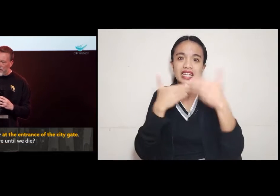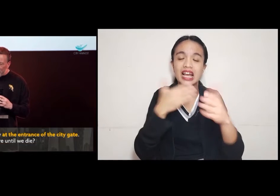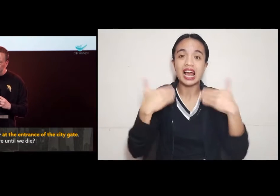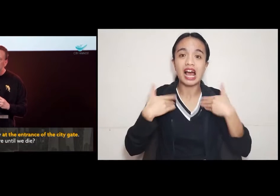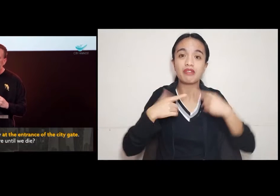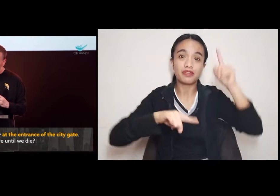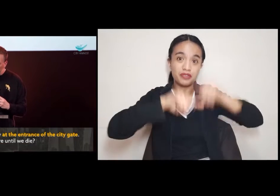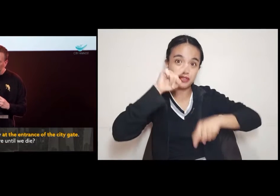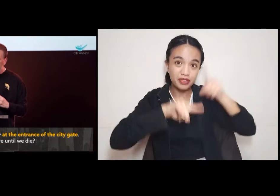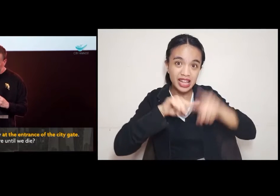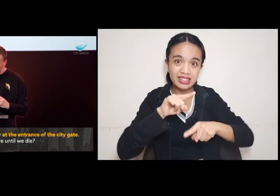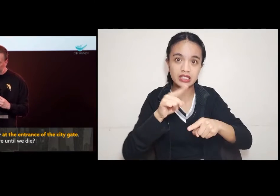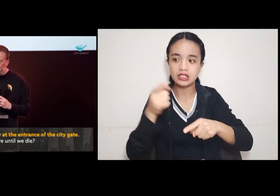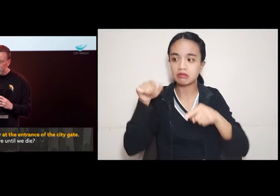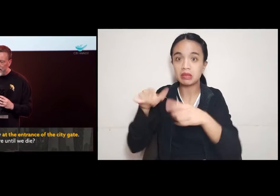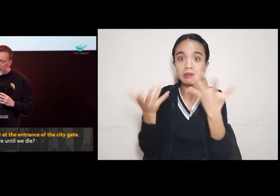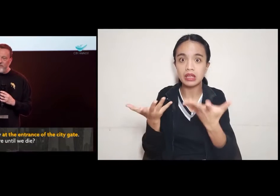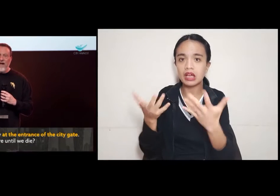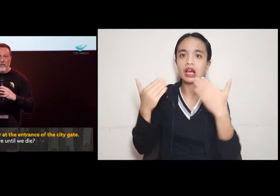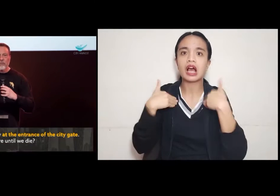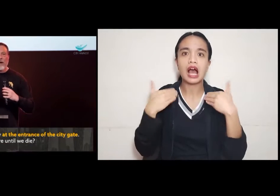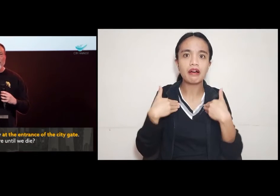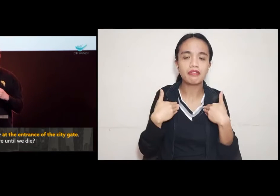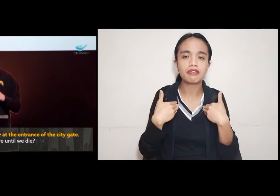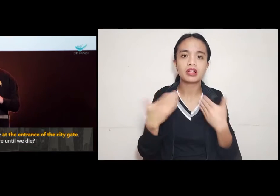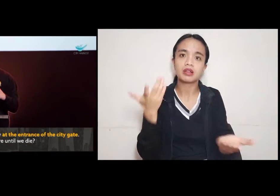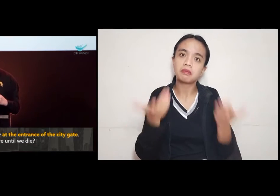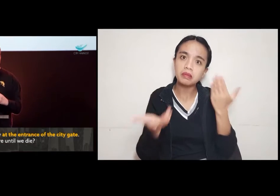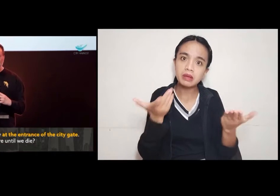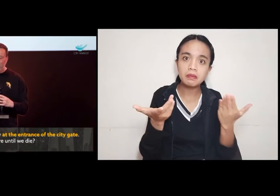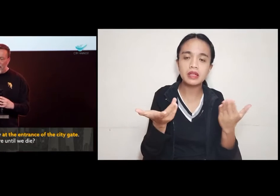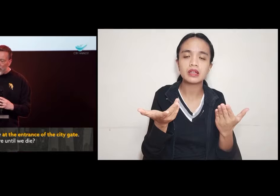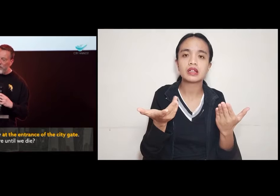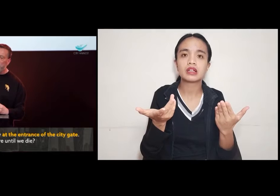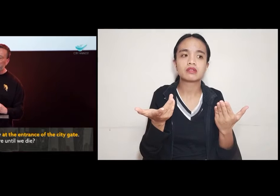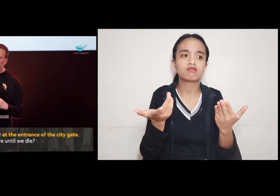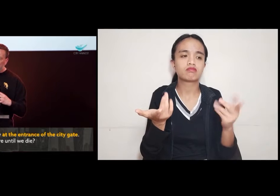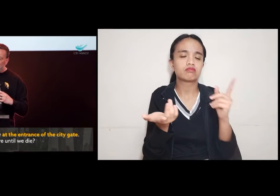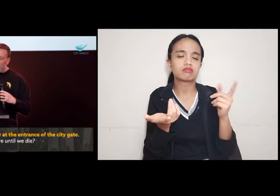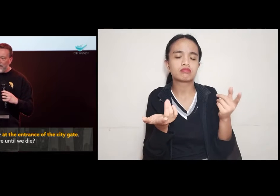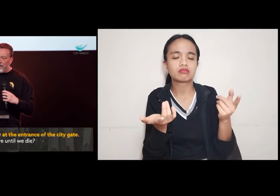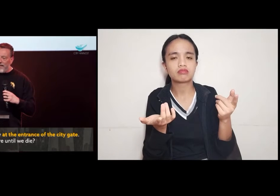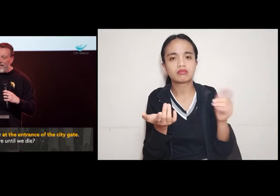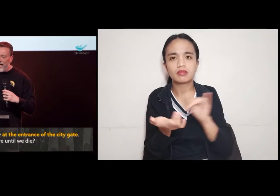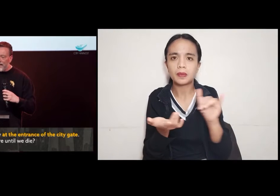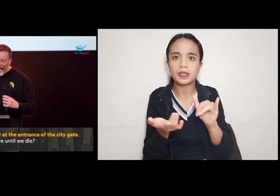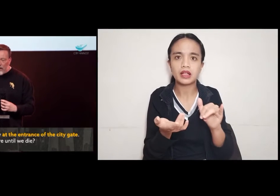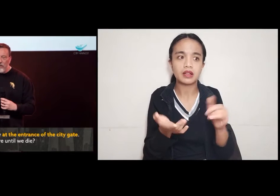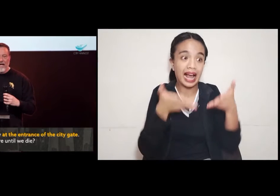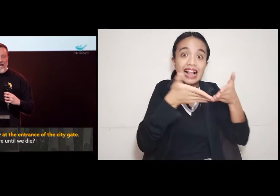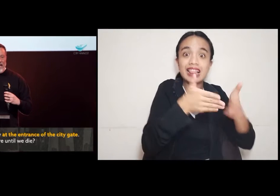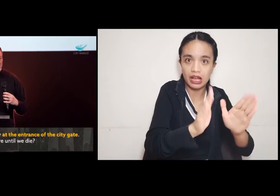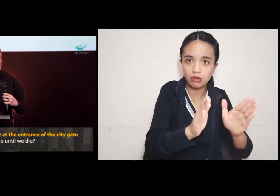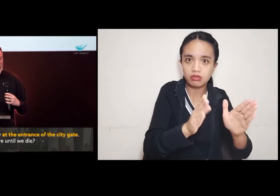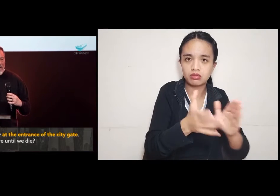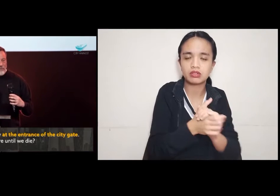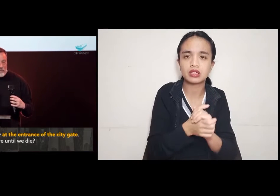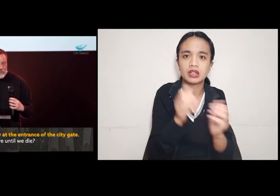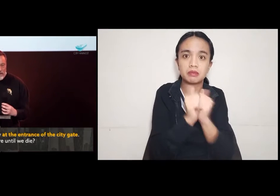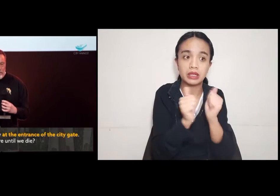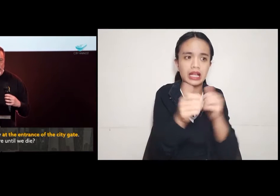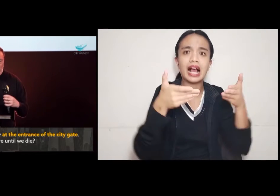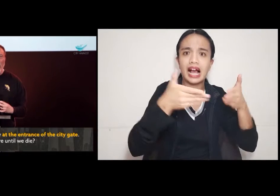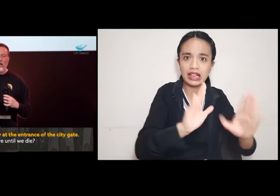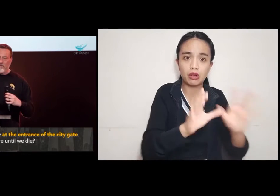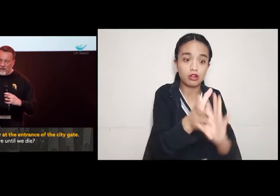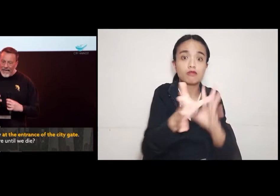They probably had friends inside the city gates. In fact, there was probably a time in their life where they were allowed and